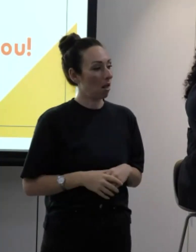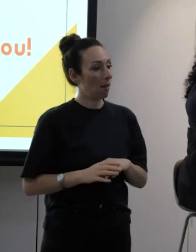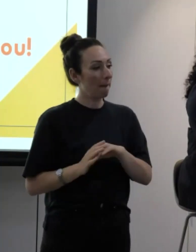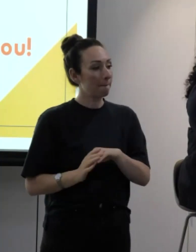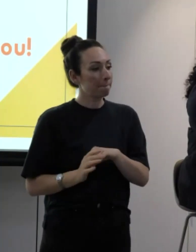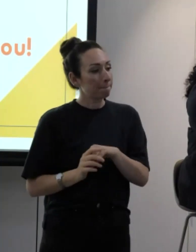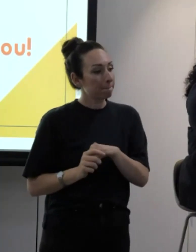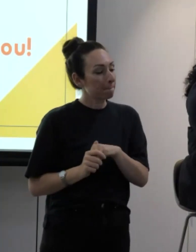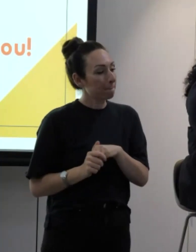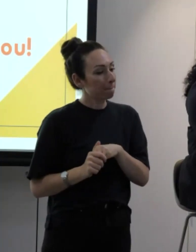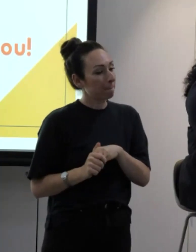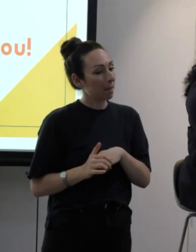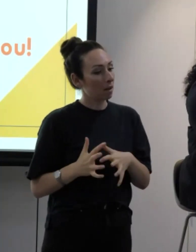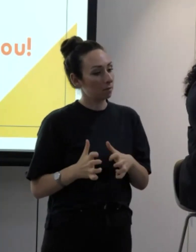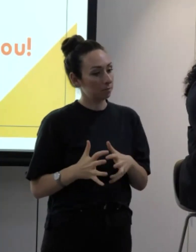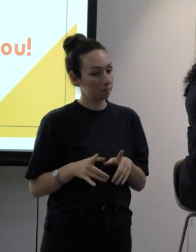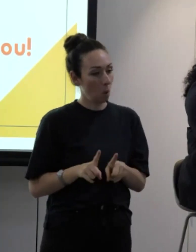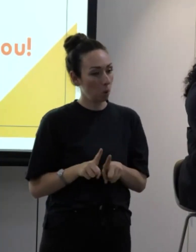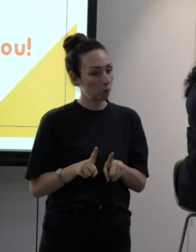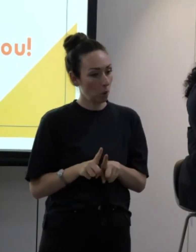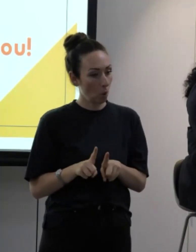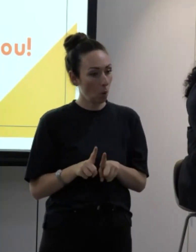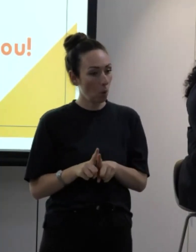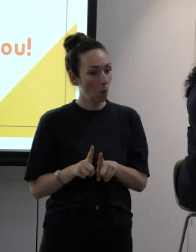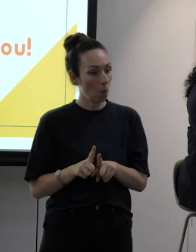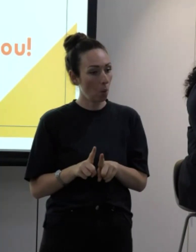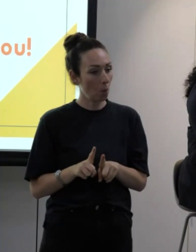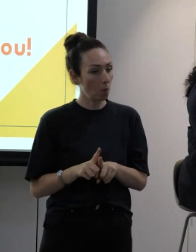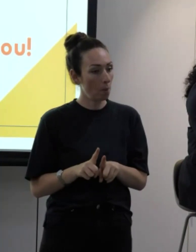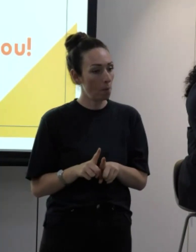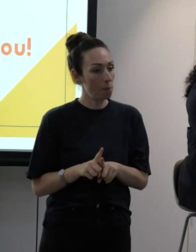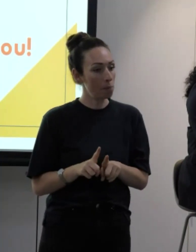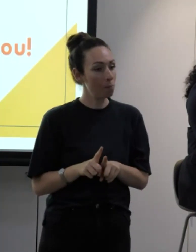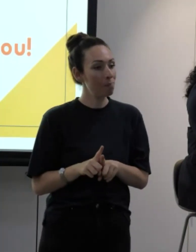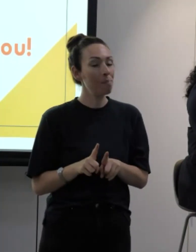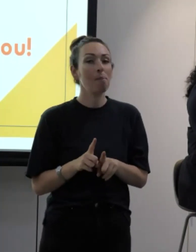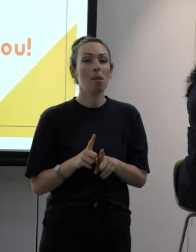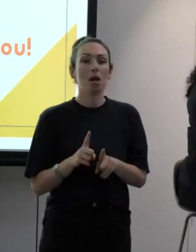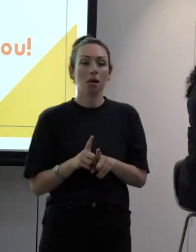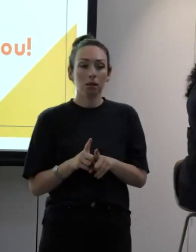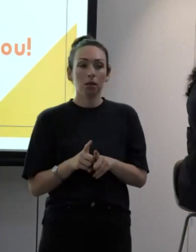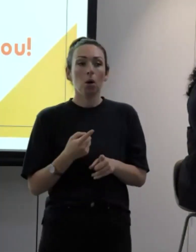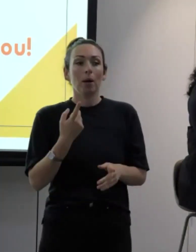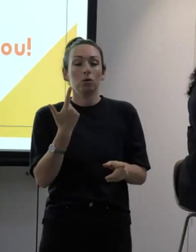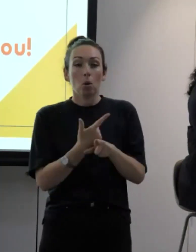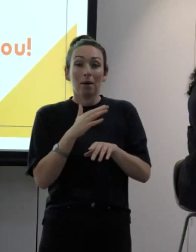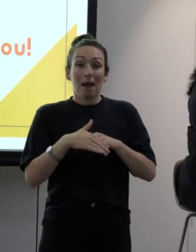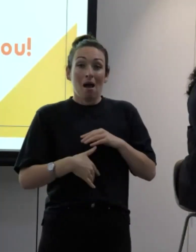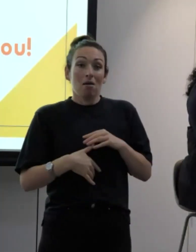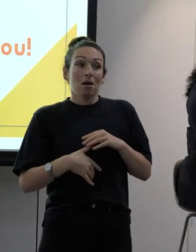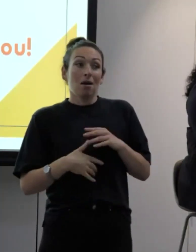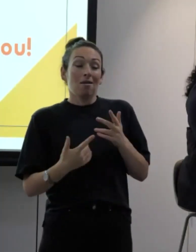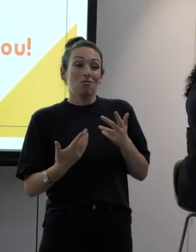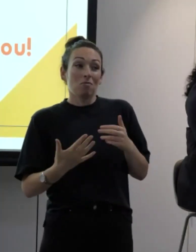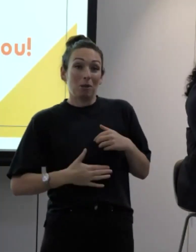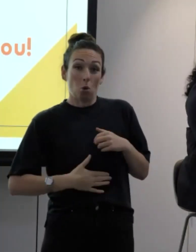piece around this, is that a lot of things that we're talking about are referring to maternal risk during pregnancy. And